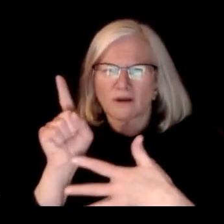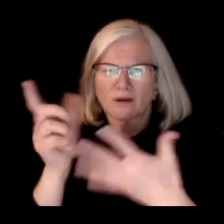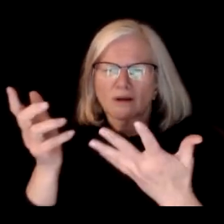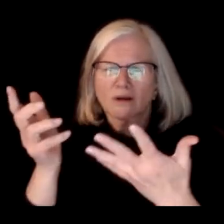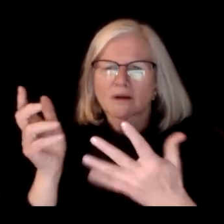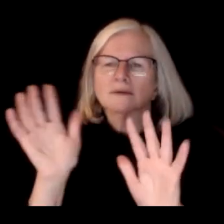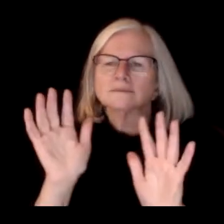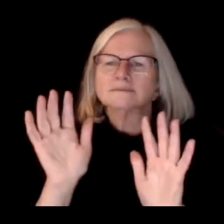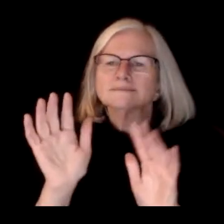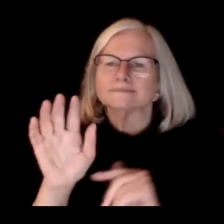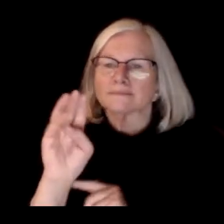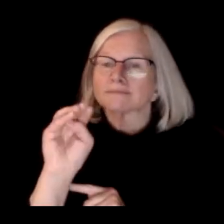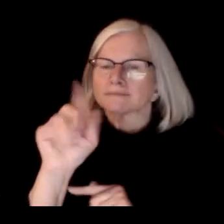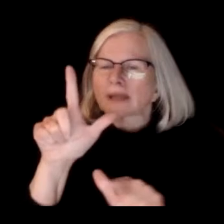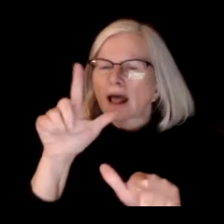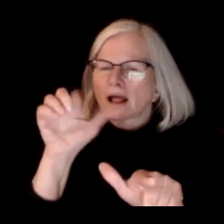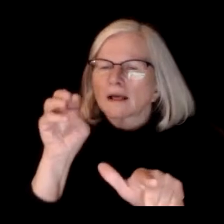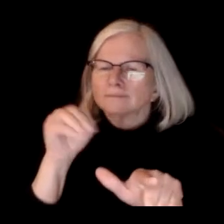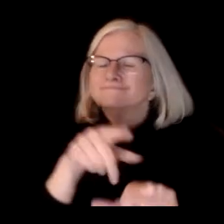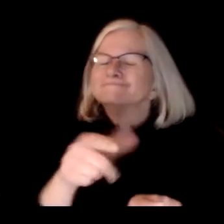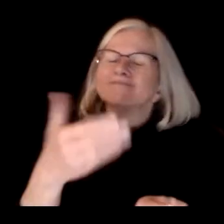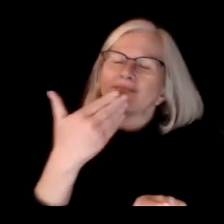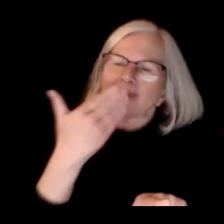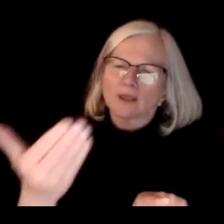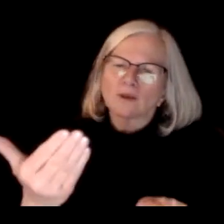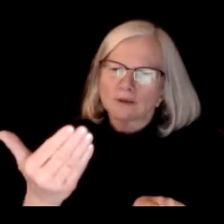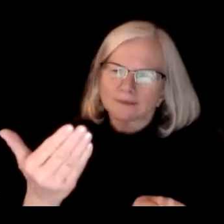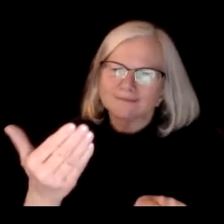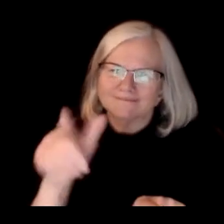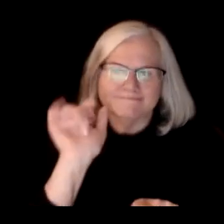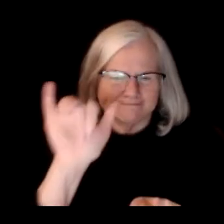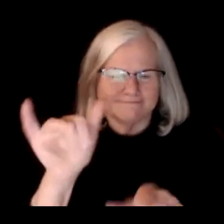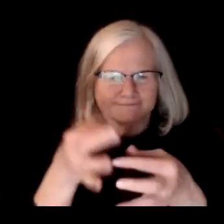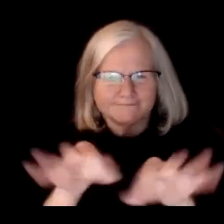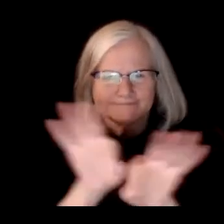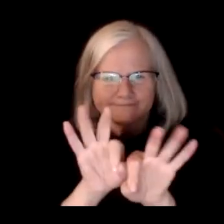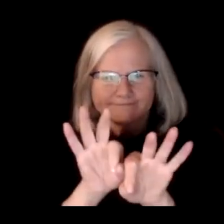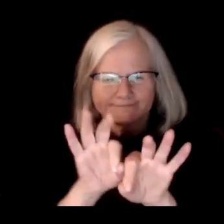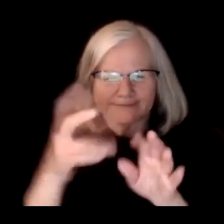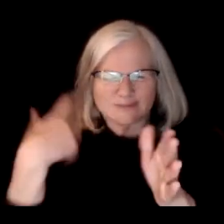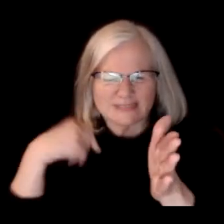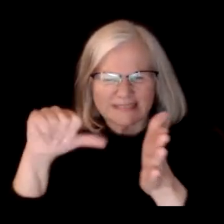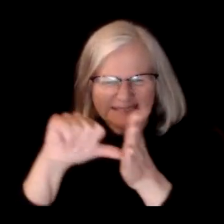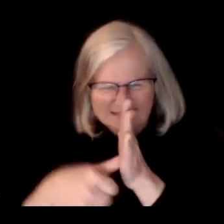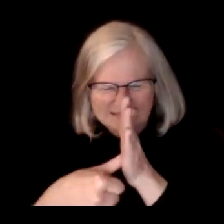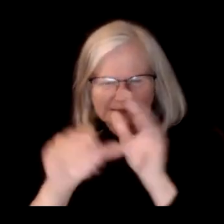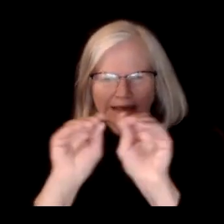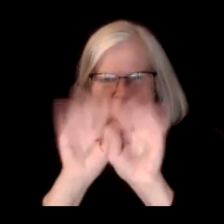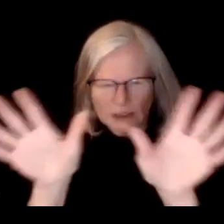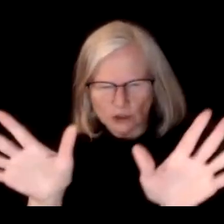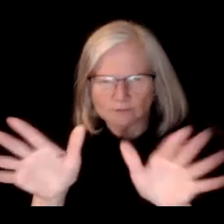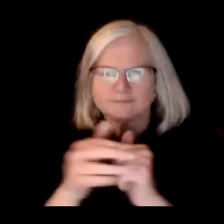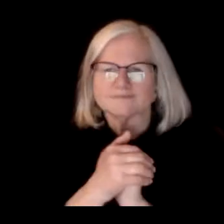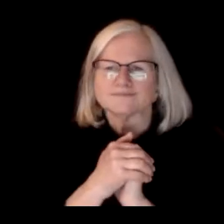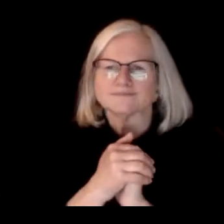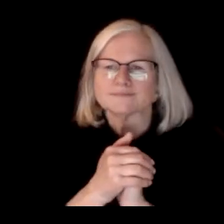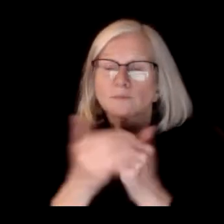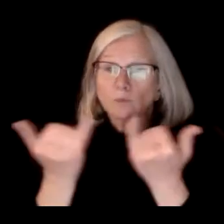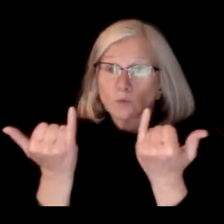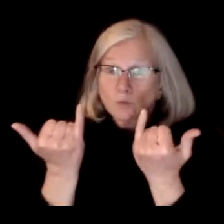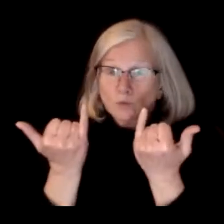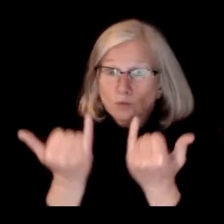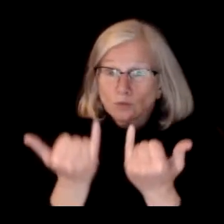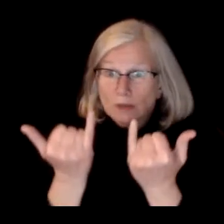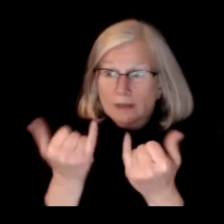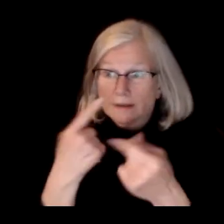I think that's what's important about distinguishing today's relatively focused announcement that's